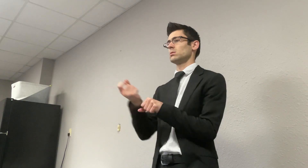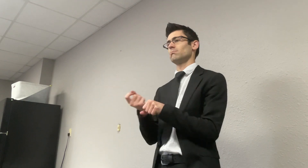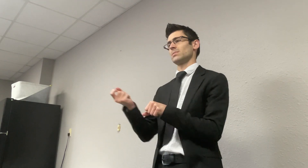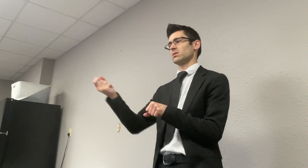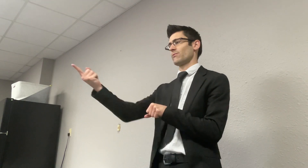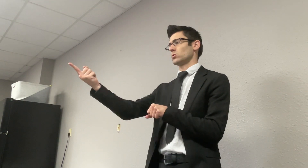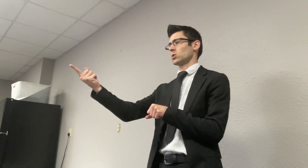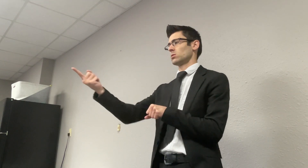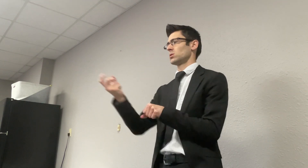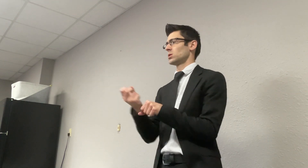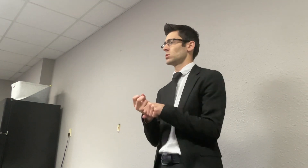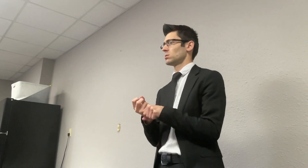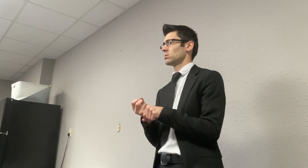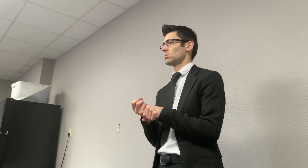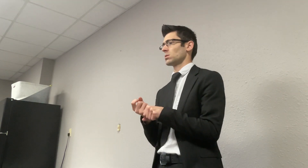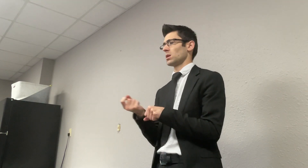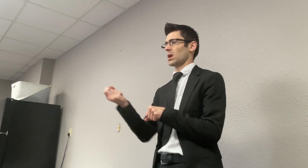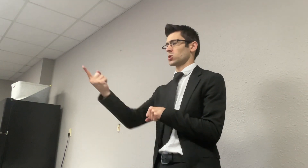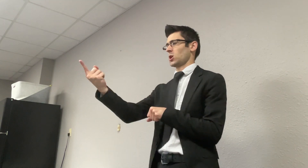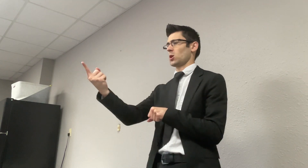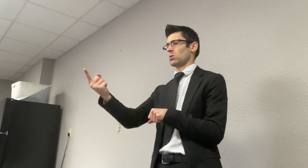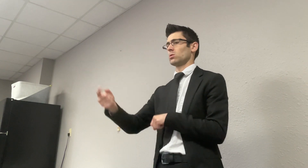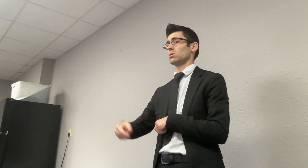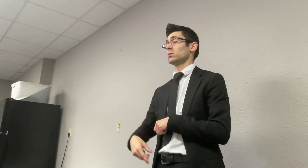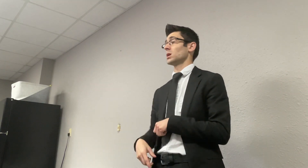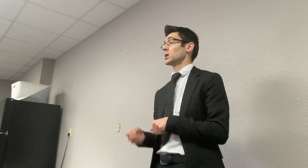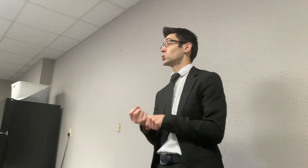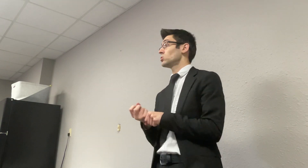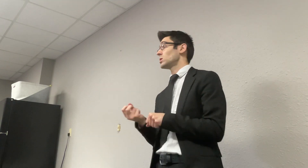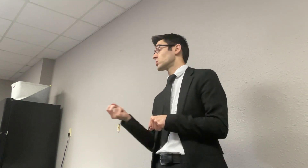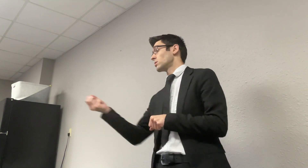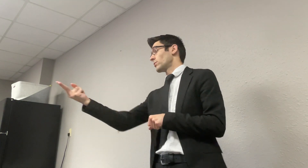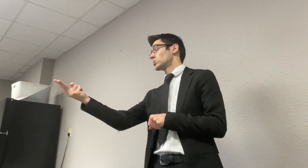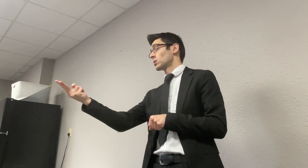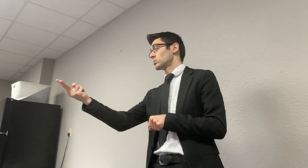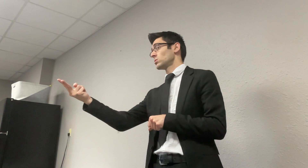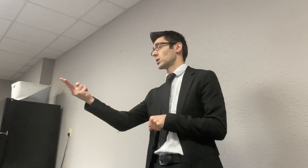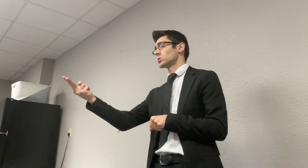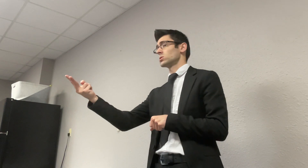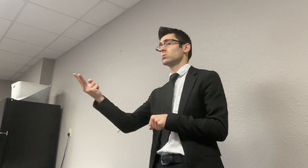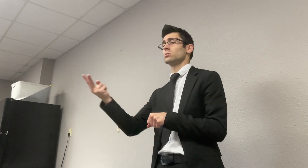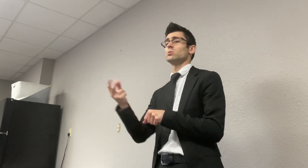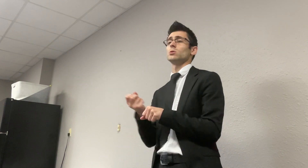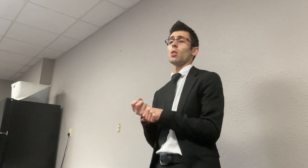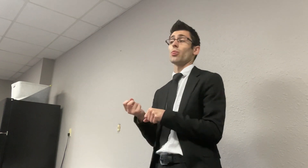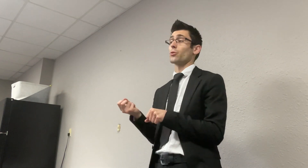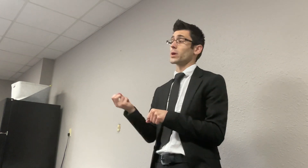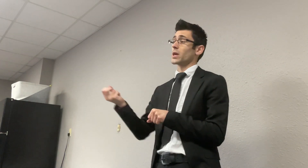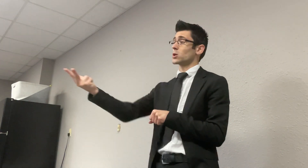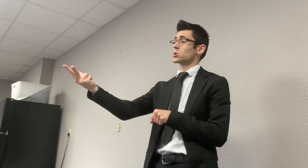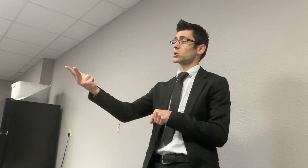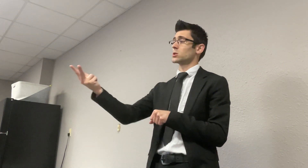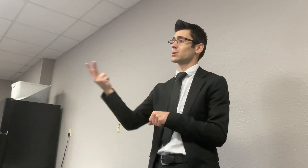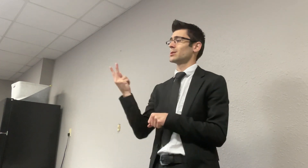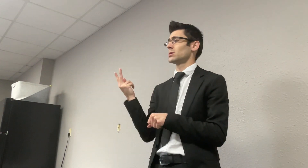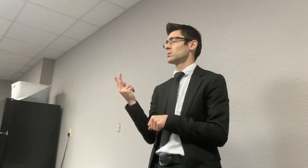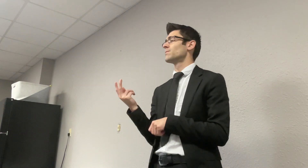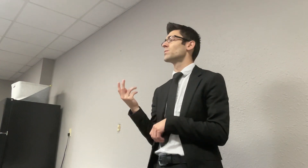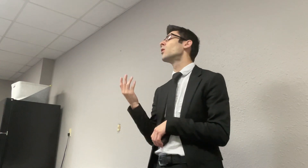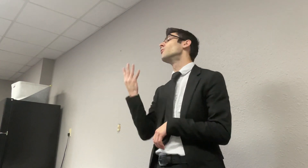It's in future. Okay, next year. In 2 years in future. 2 years. 3 years.